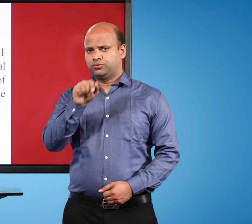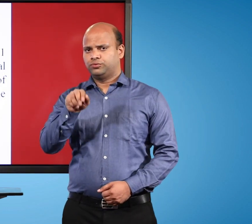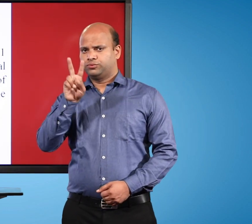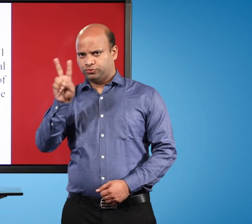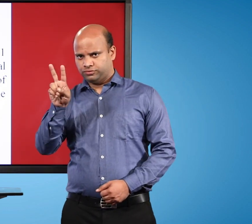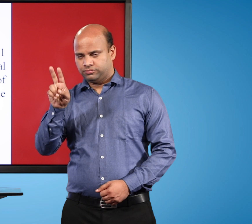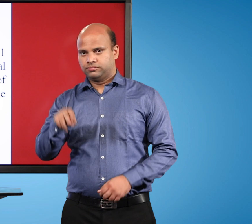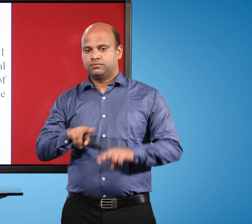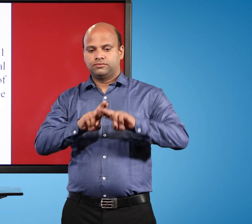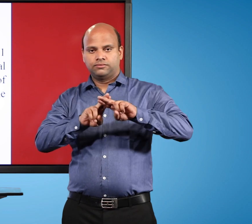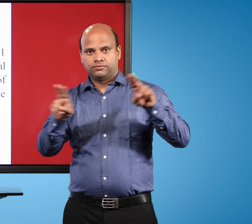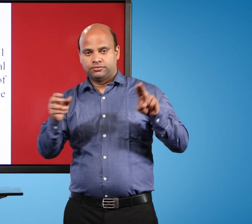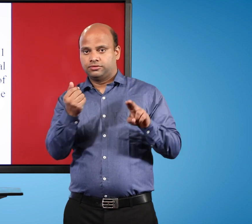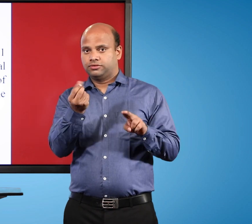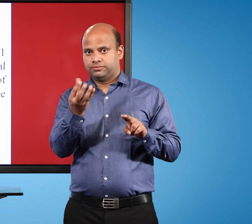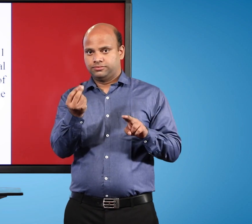2.2 Whole numbers.